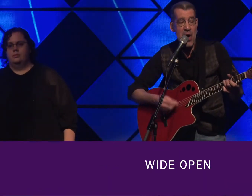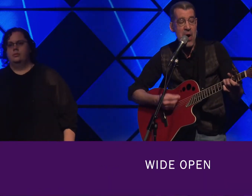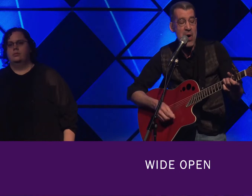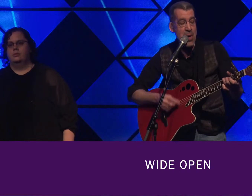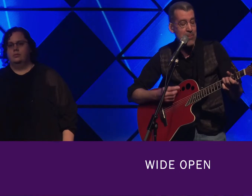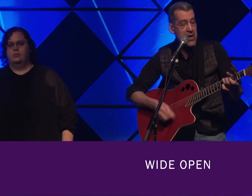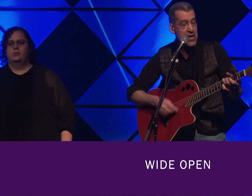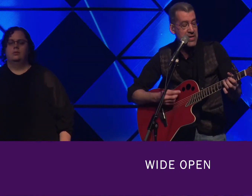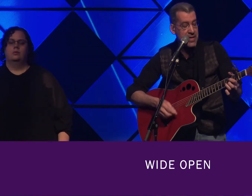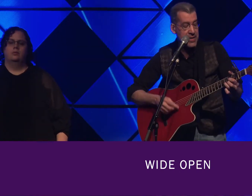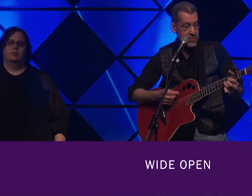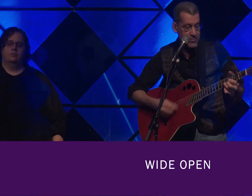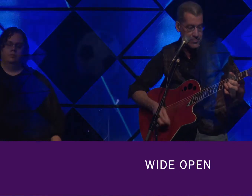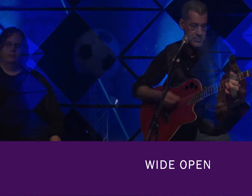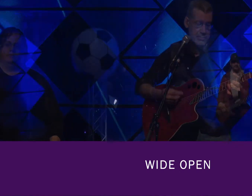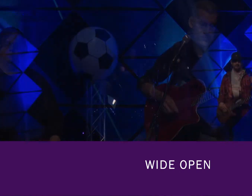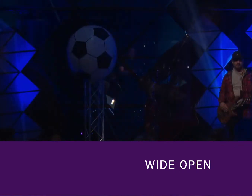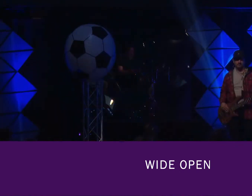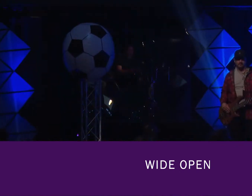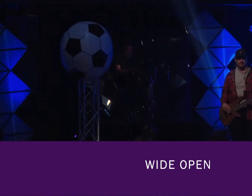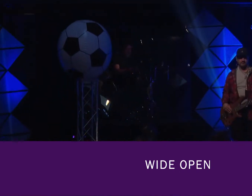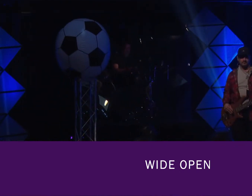wide open.